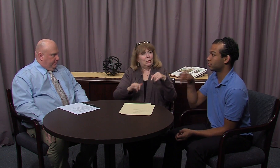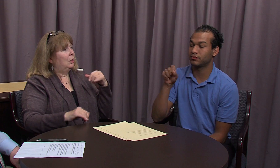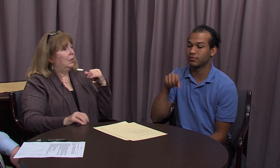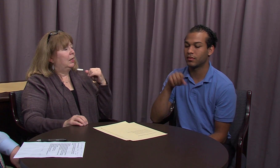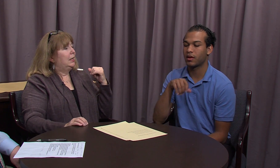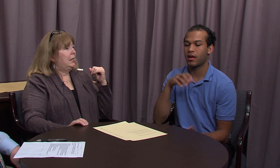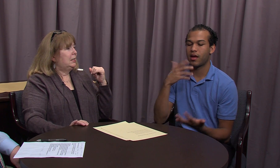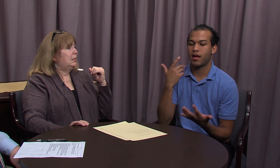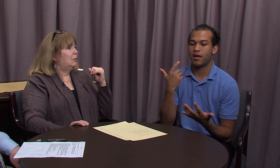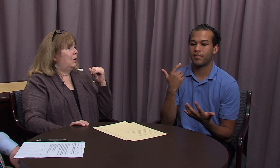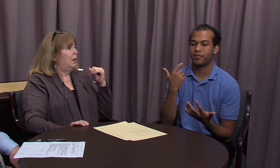Yes.